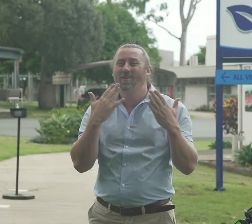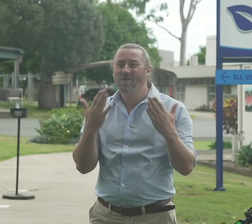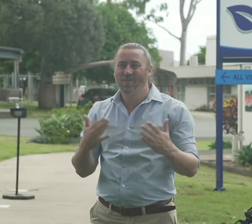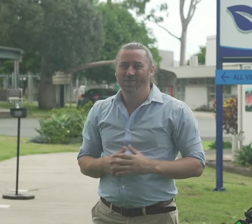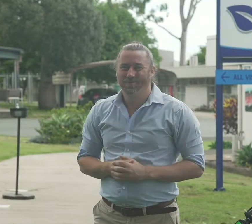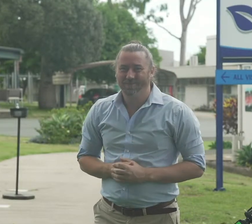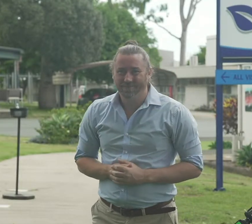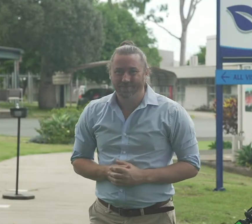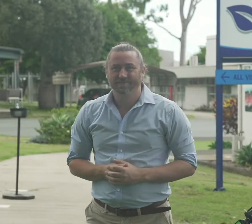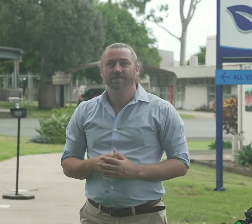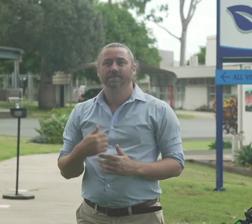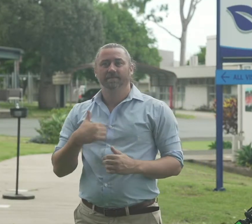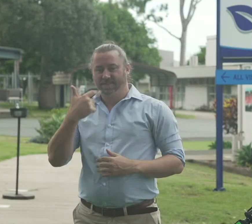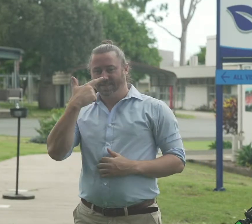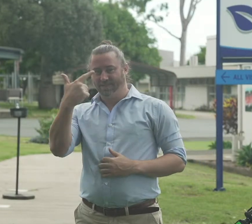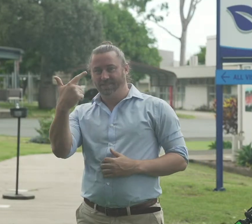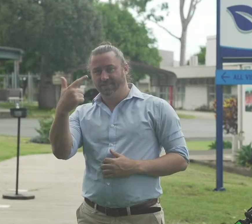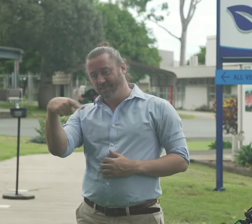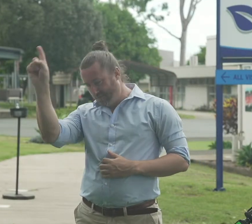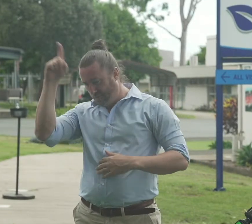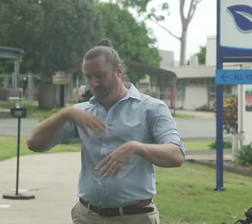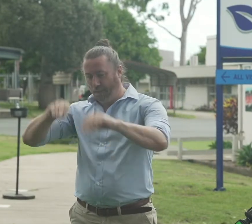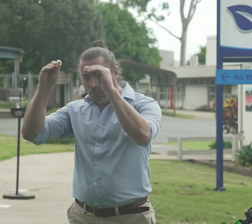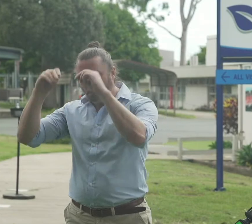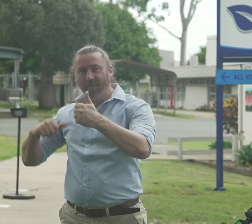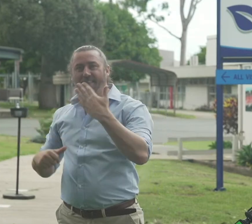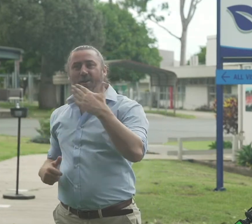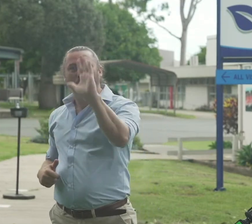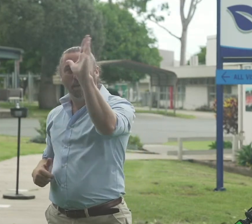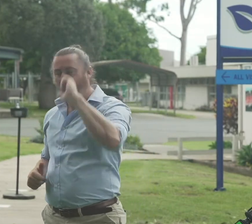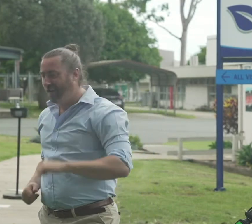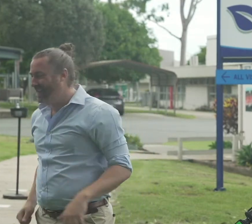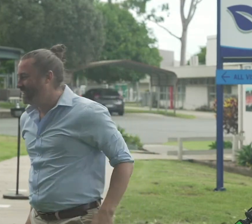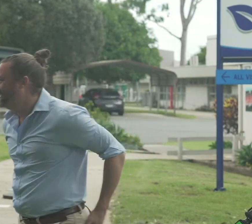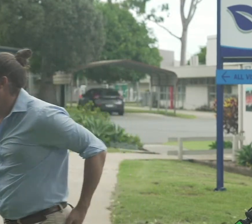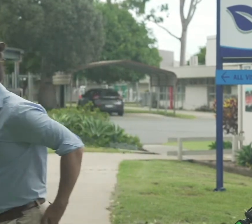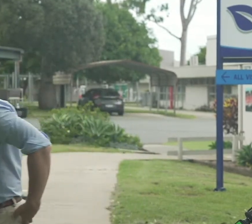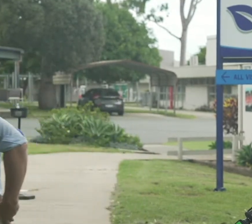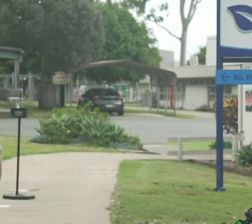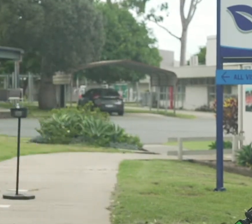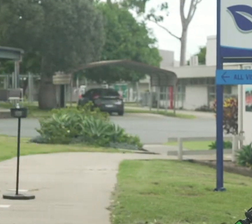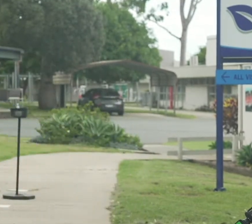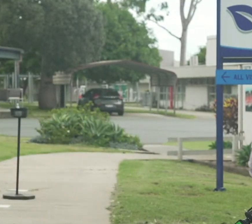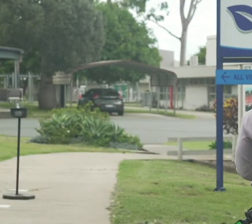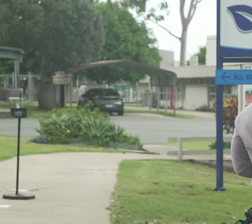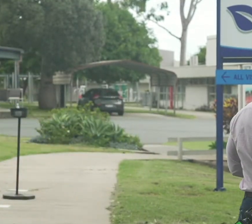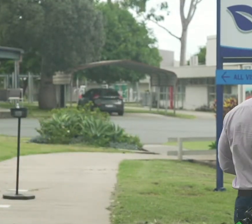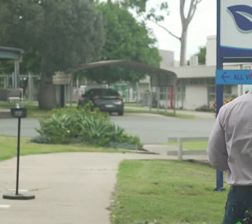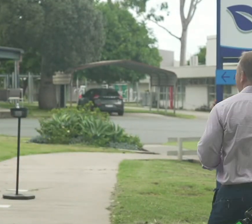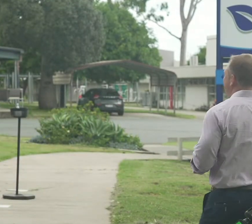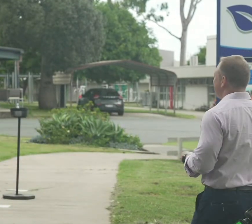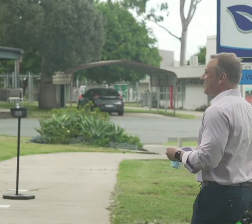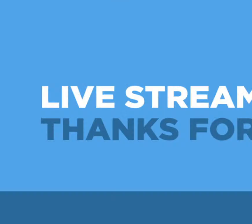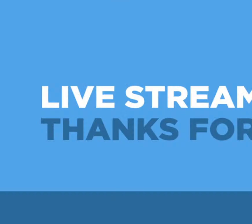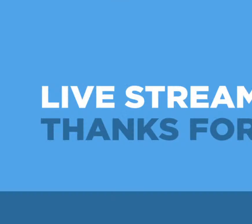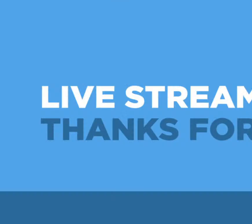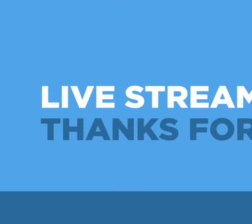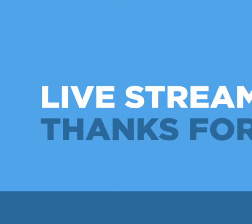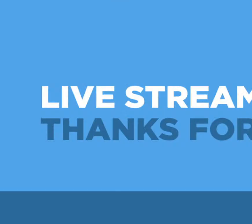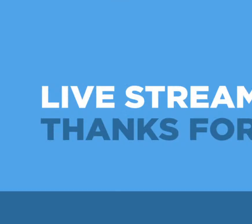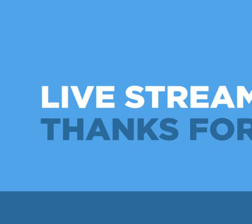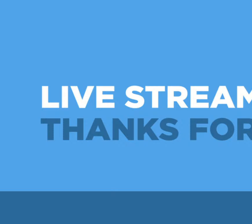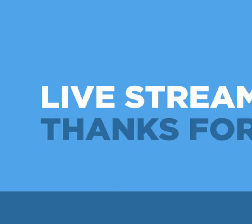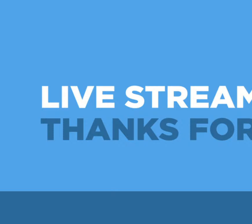Thank you. Thank you. I have a 7-year-old to get from dance class, so I'm going to run. Thank you. Did you guys get the shot before